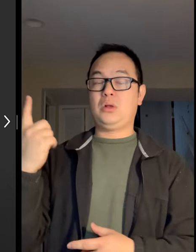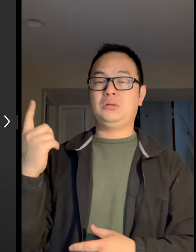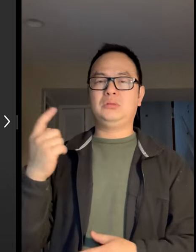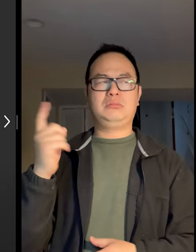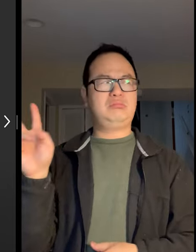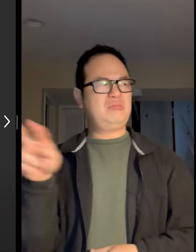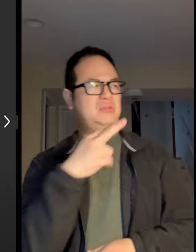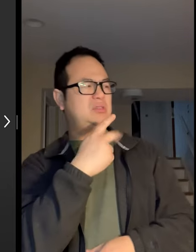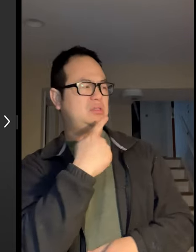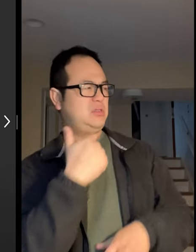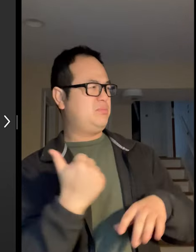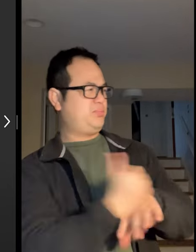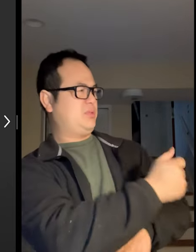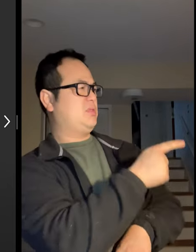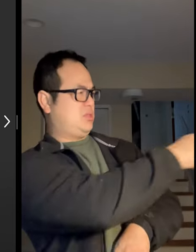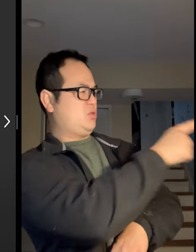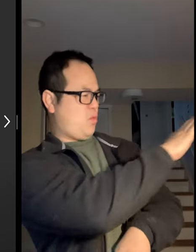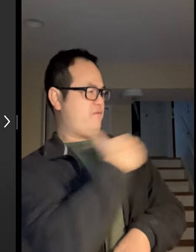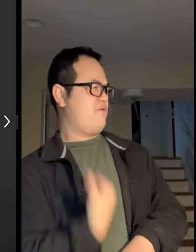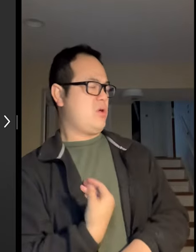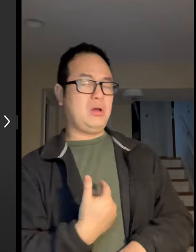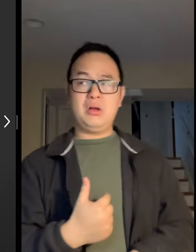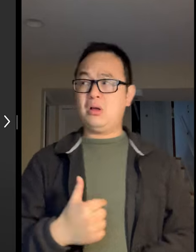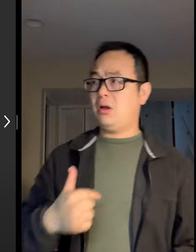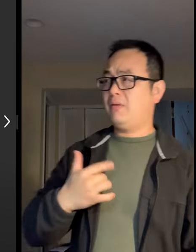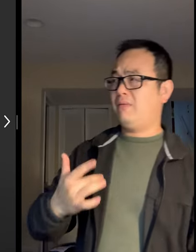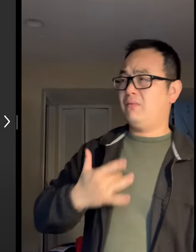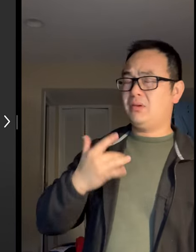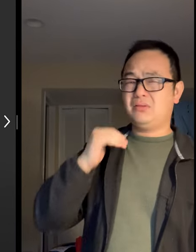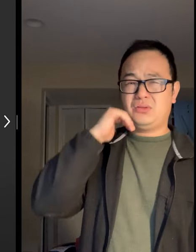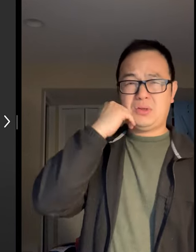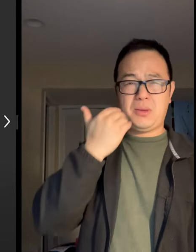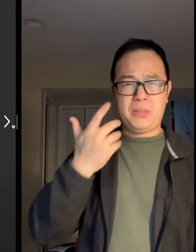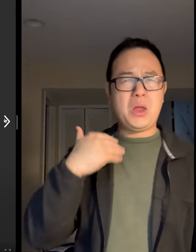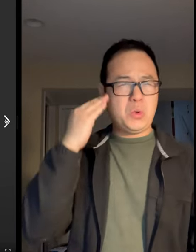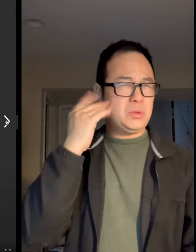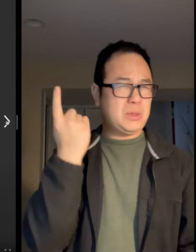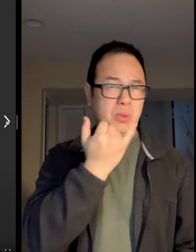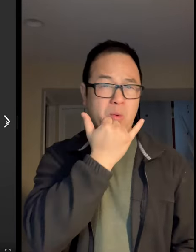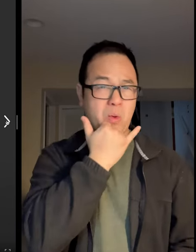I felt shame. I knew something was wrong but not sure why.